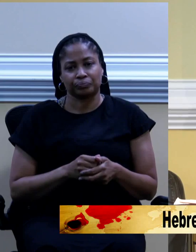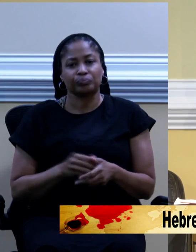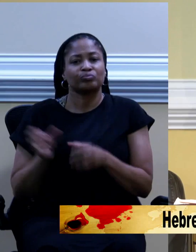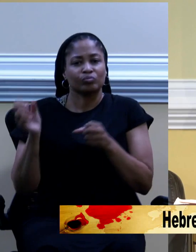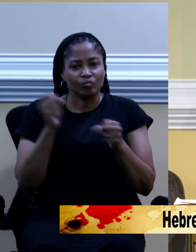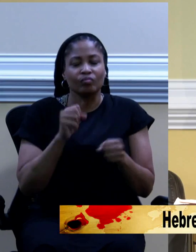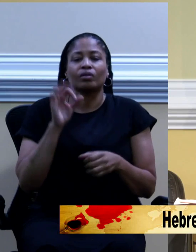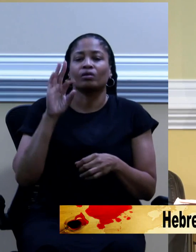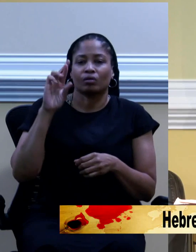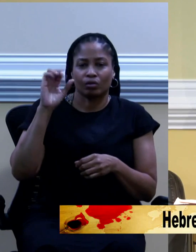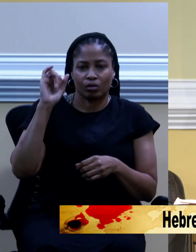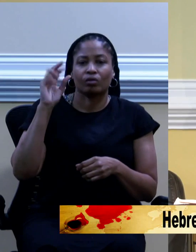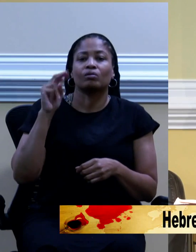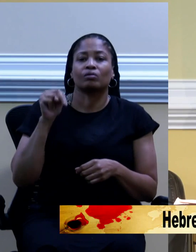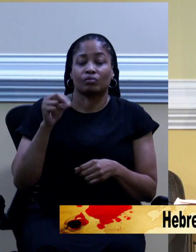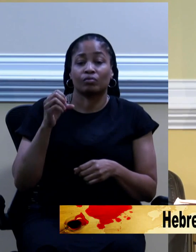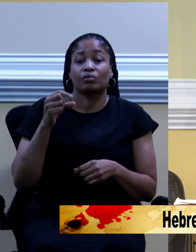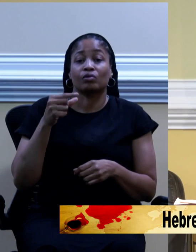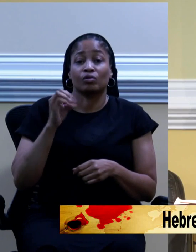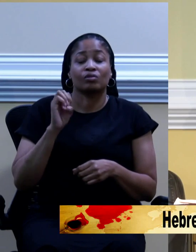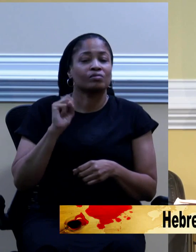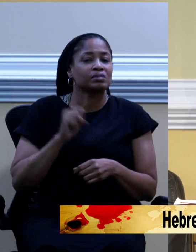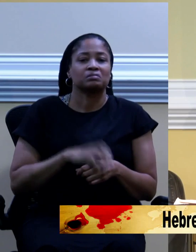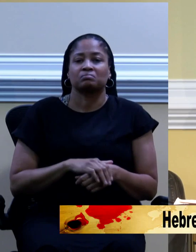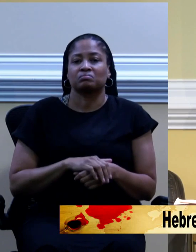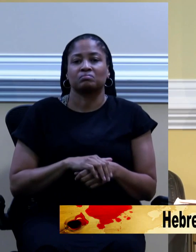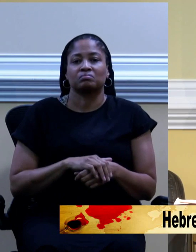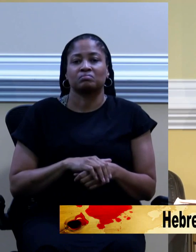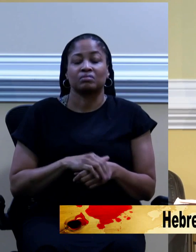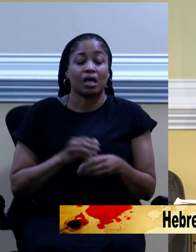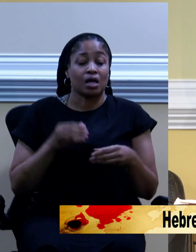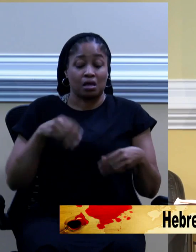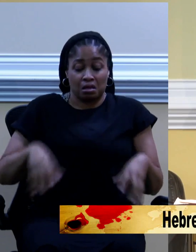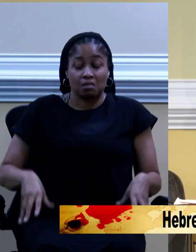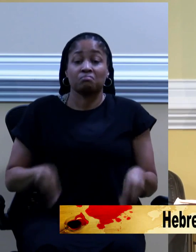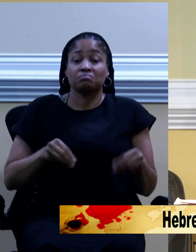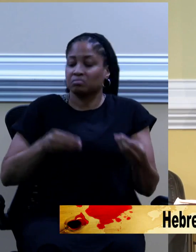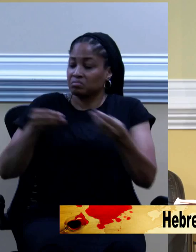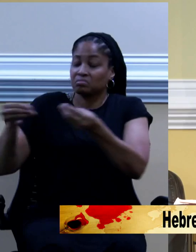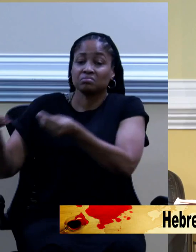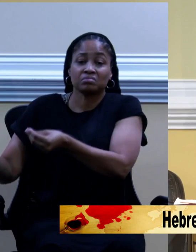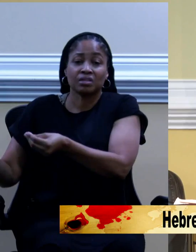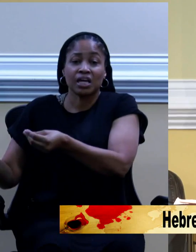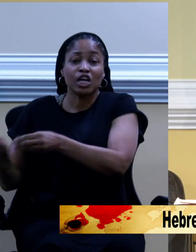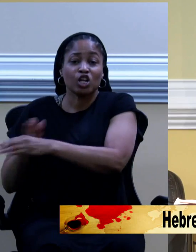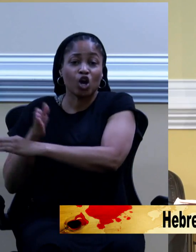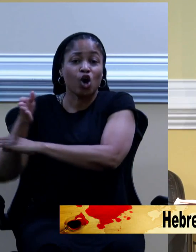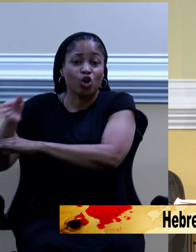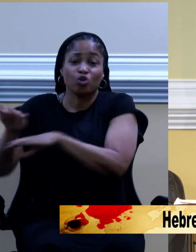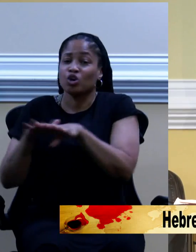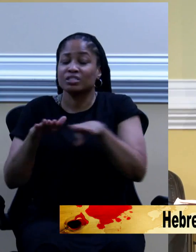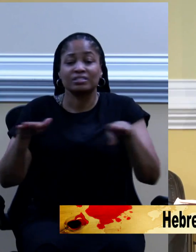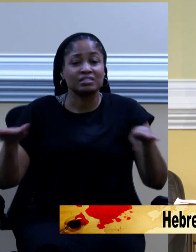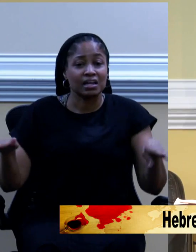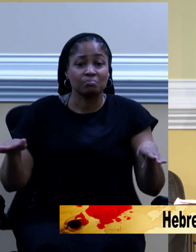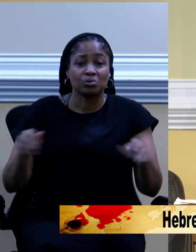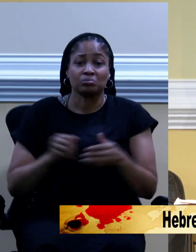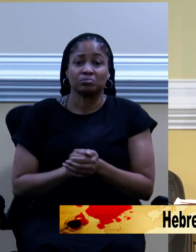and lay it across the table or the chair. It don't work no more. It never